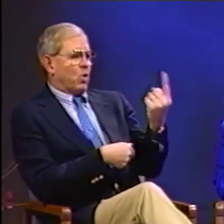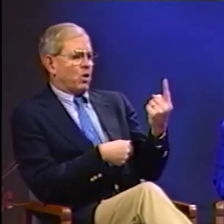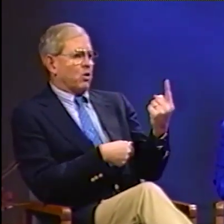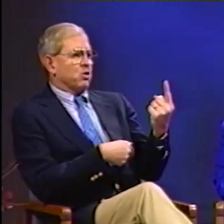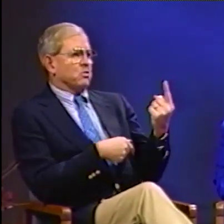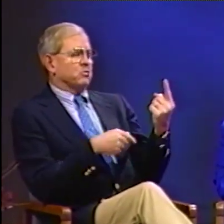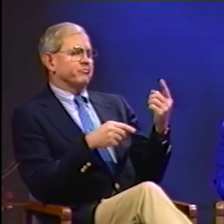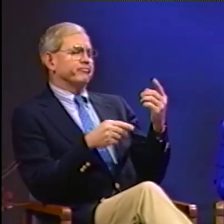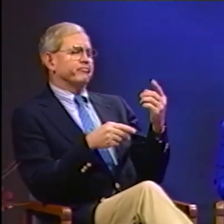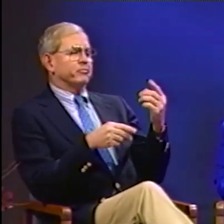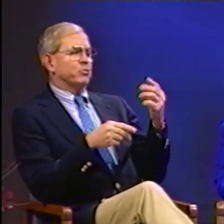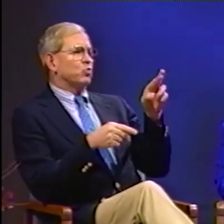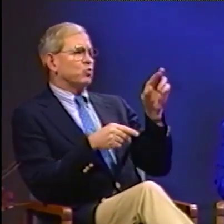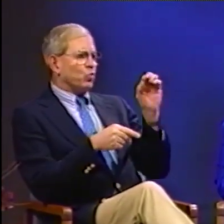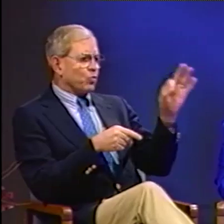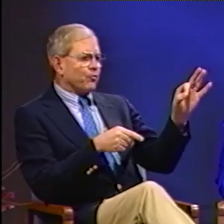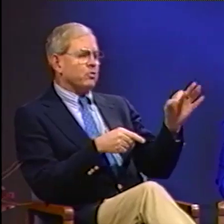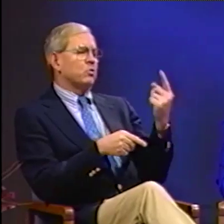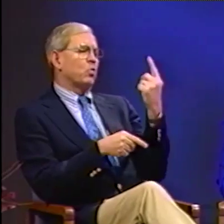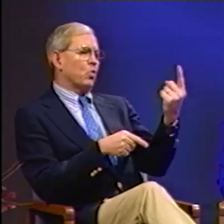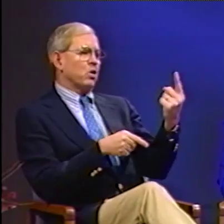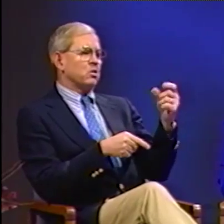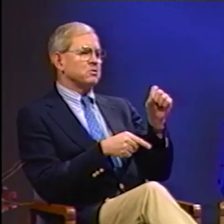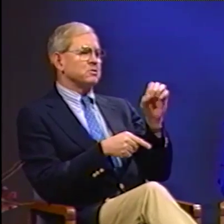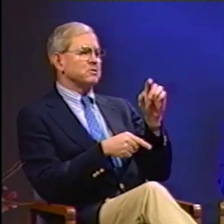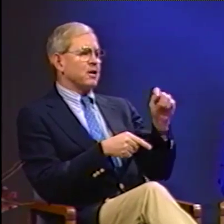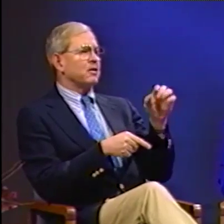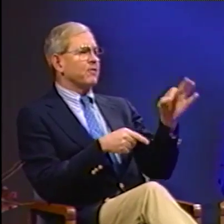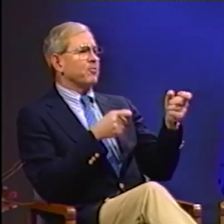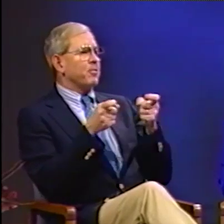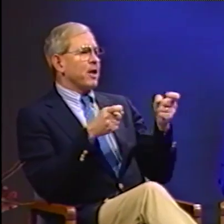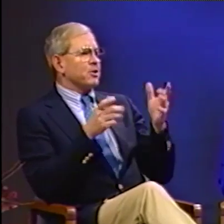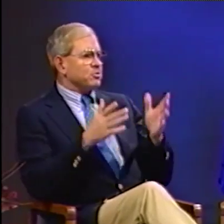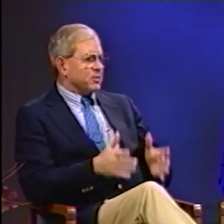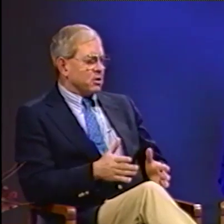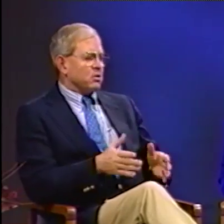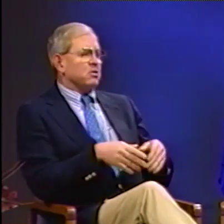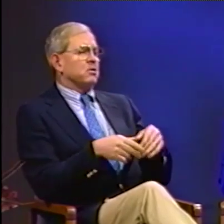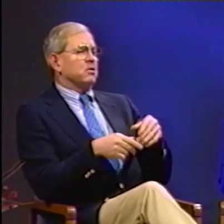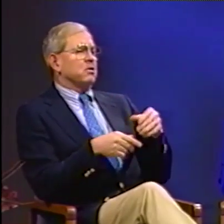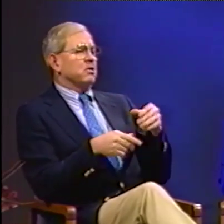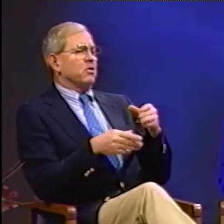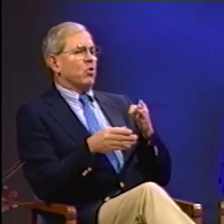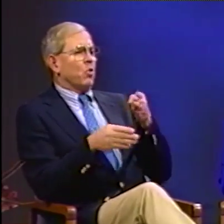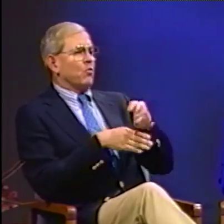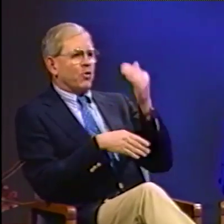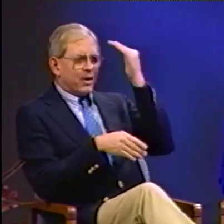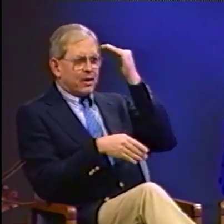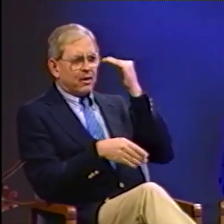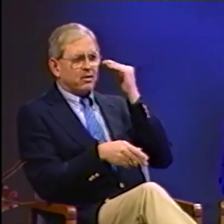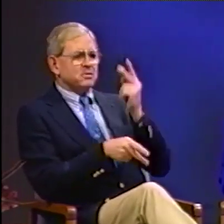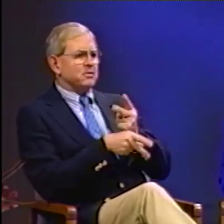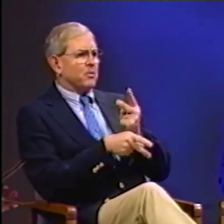it would be most cost-effective to have it centralized under one roof with centralized